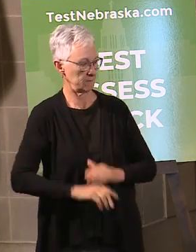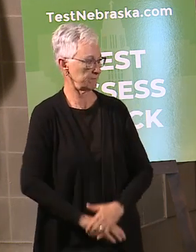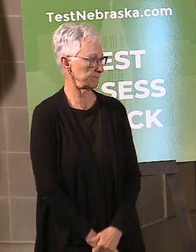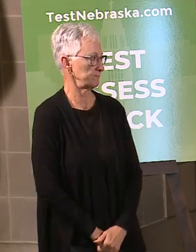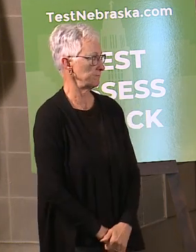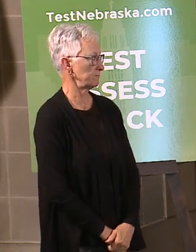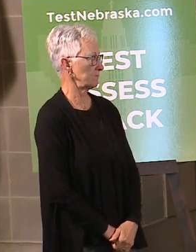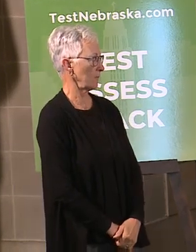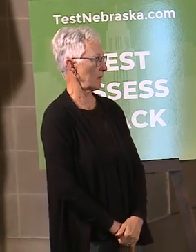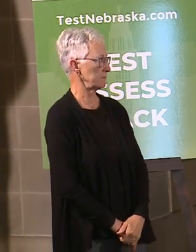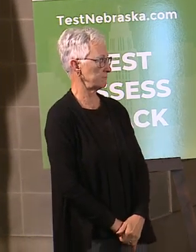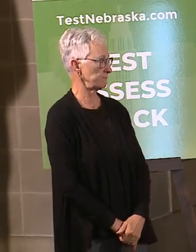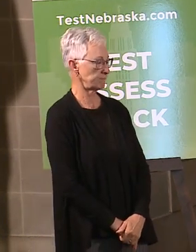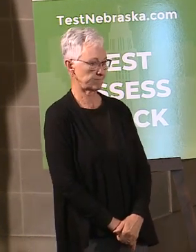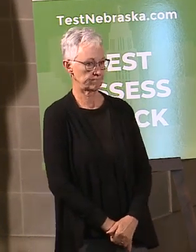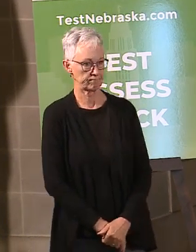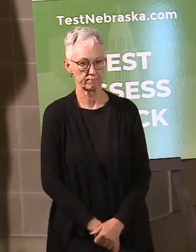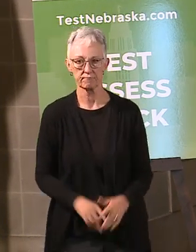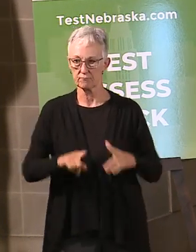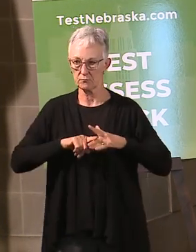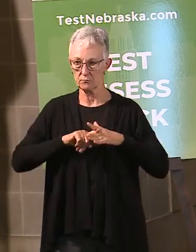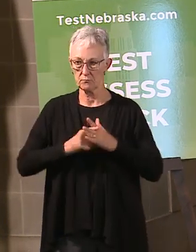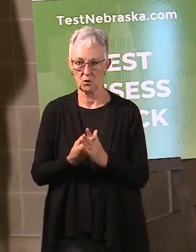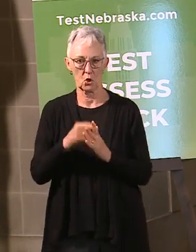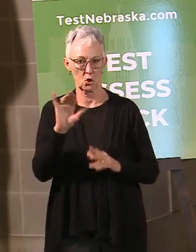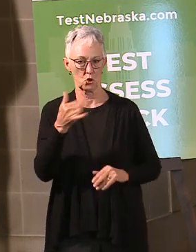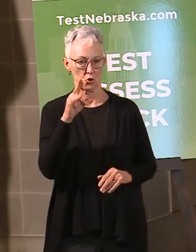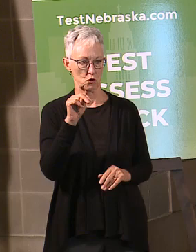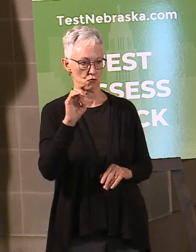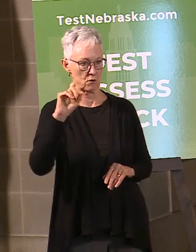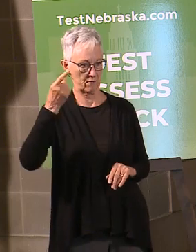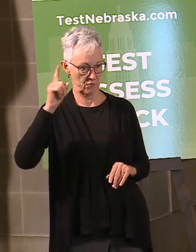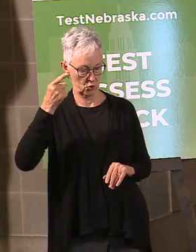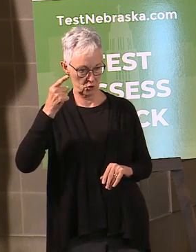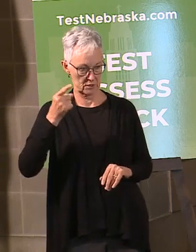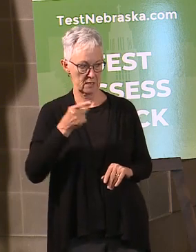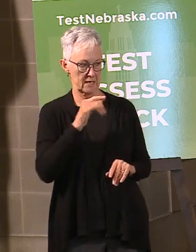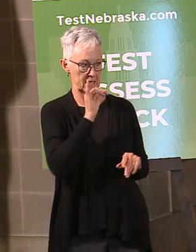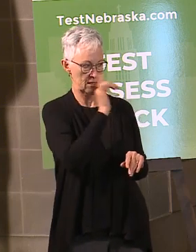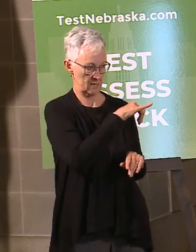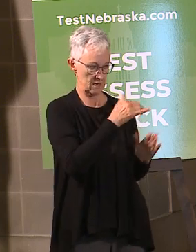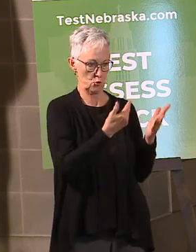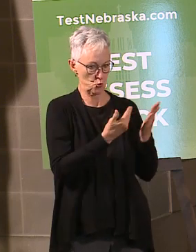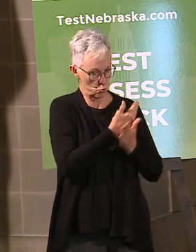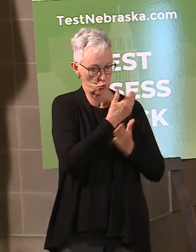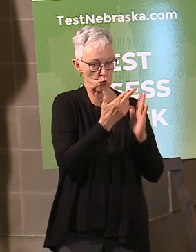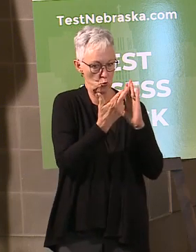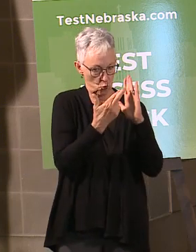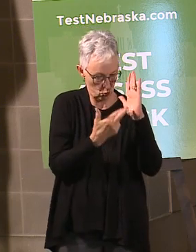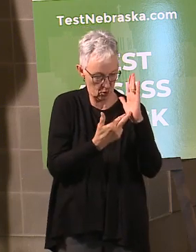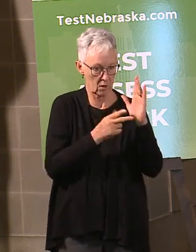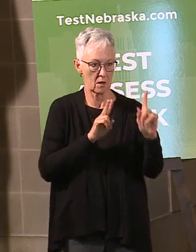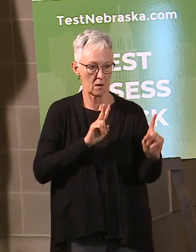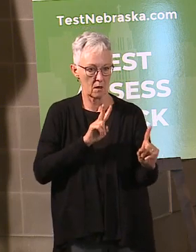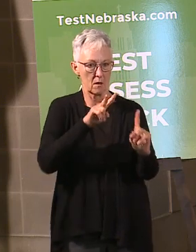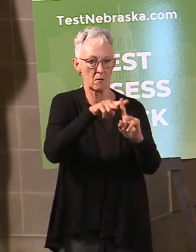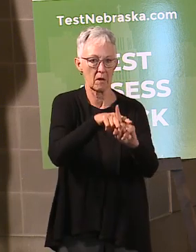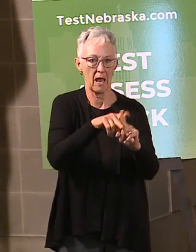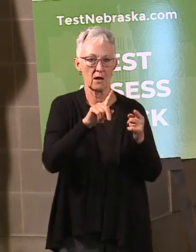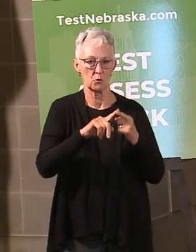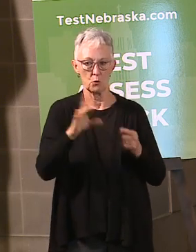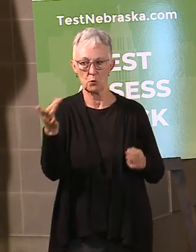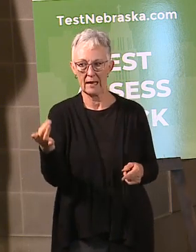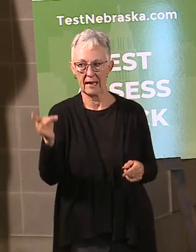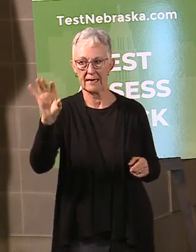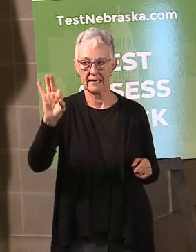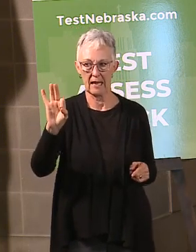right. So starting June 1st, the following guidelines will apply to 89 of our counties.